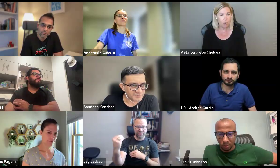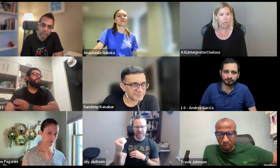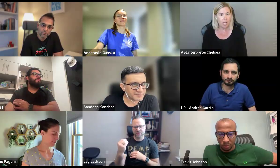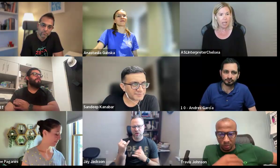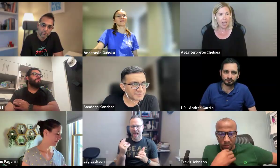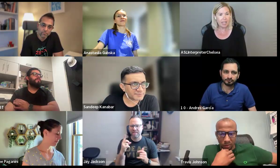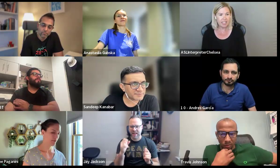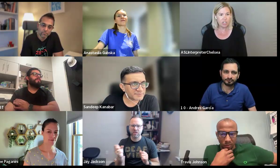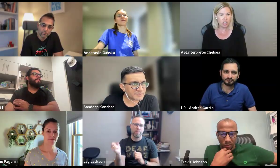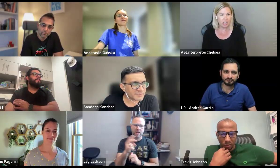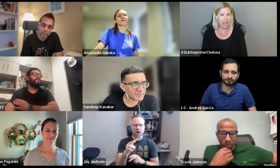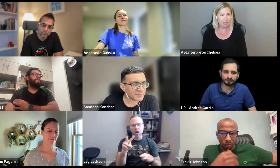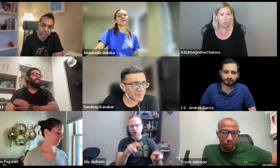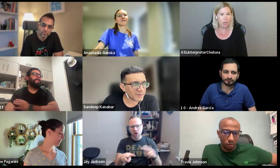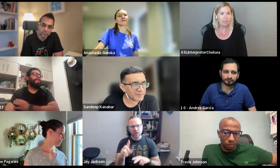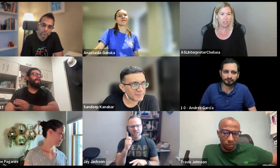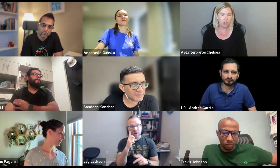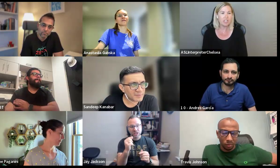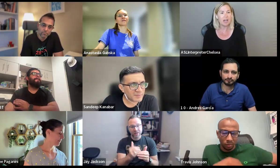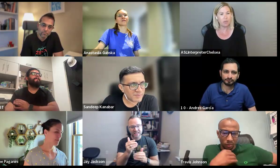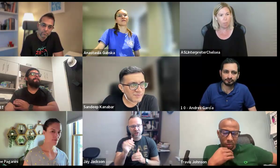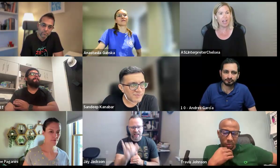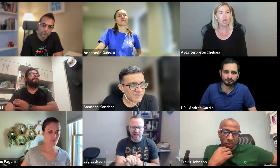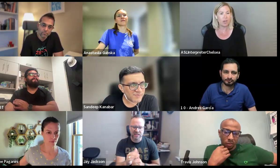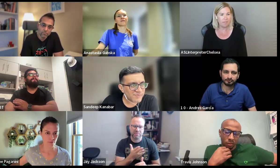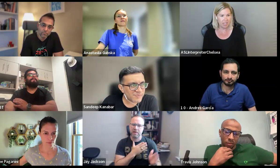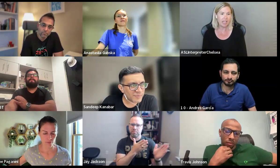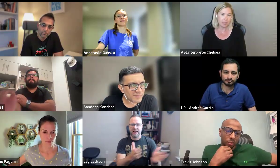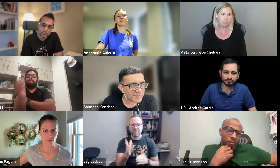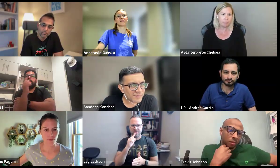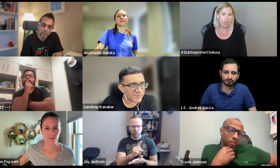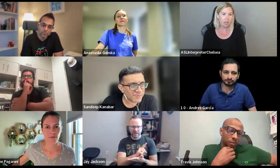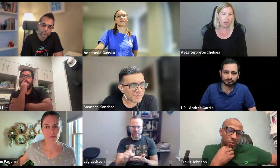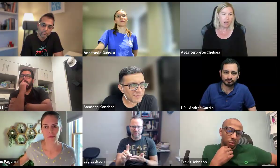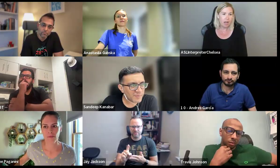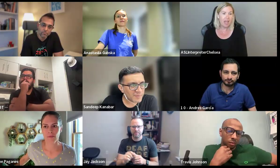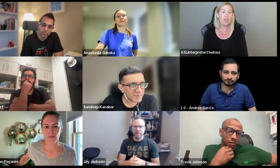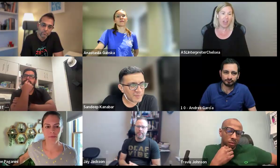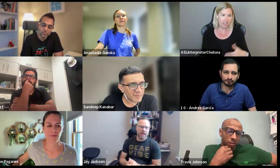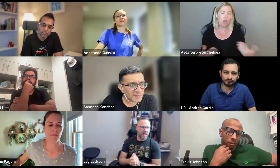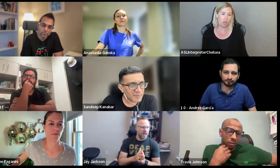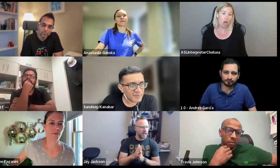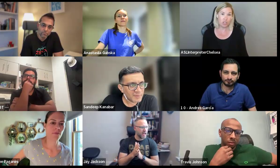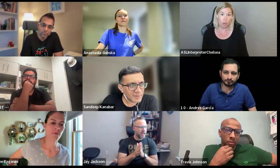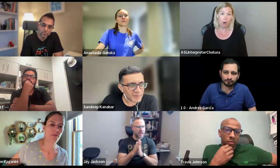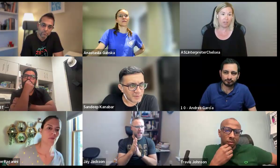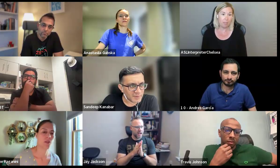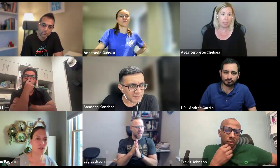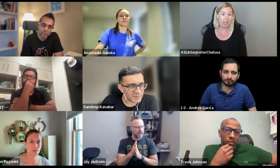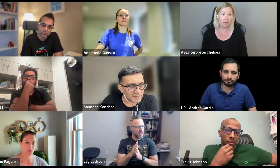video. And since she left, we have to just kind of go back and revisit. And that is also a part of my plan